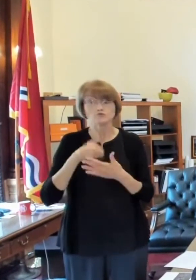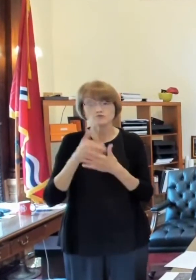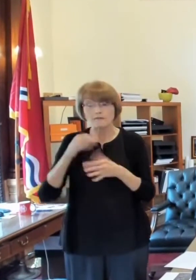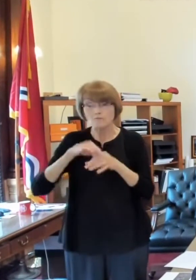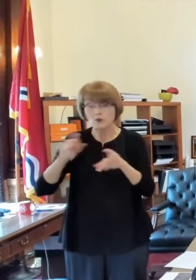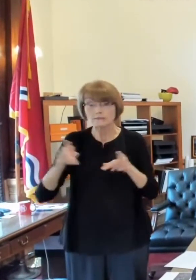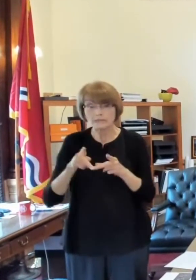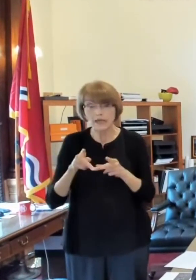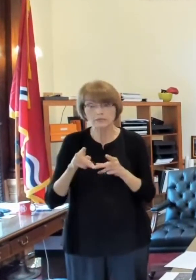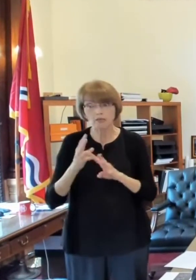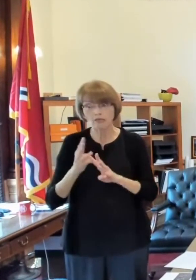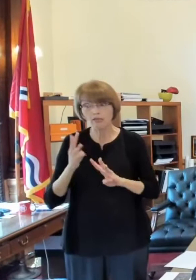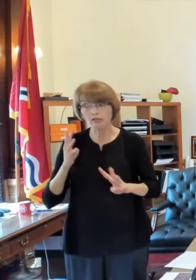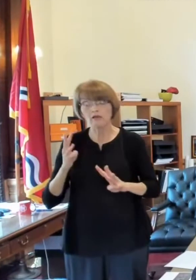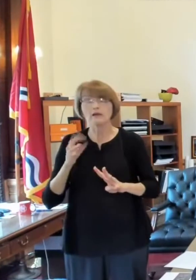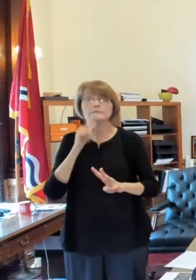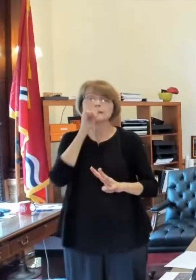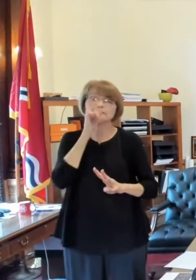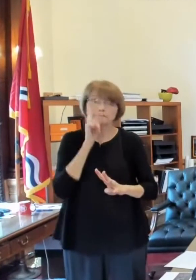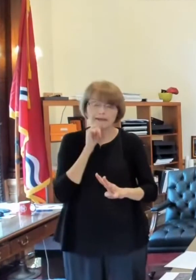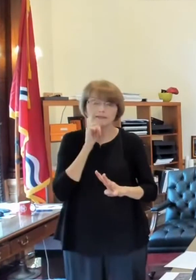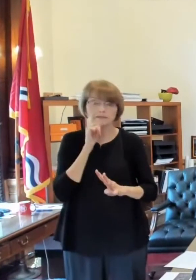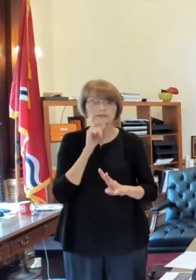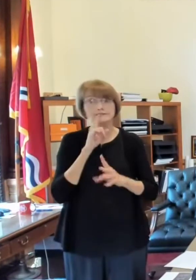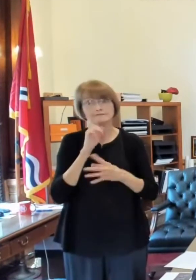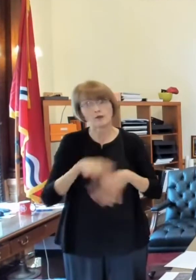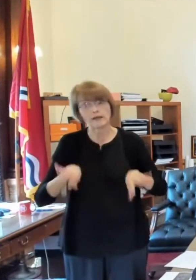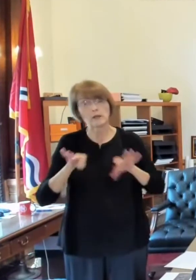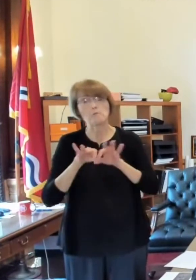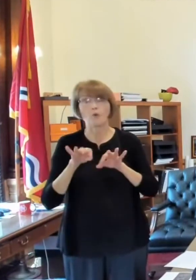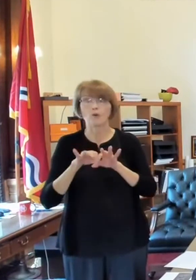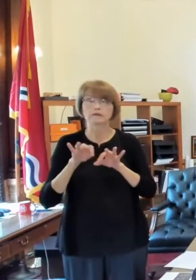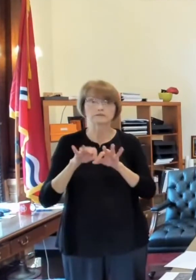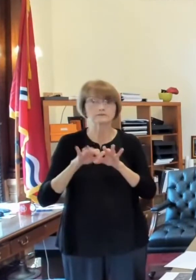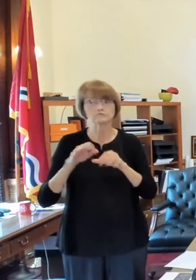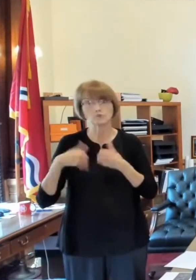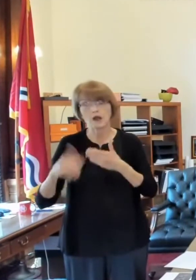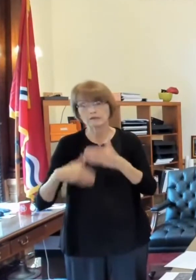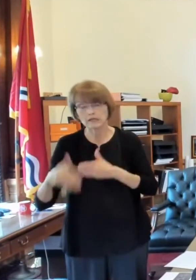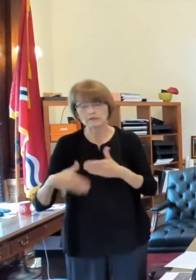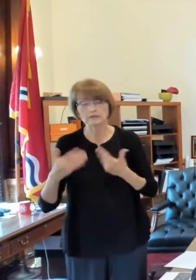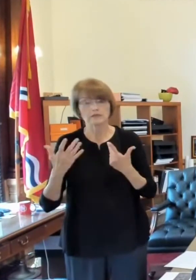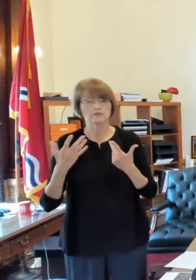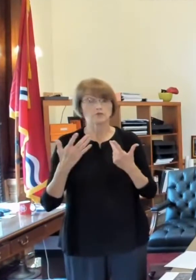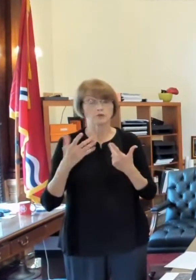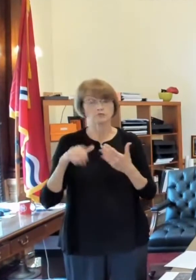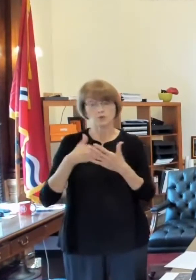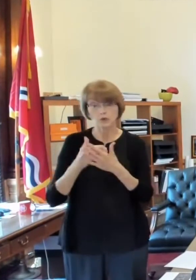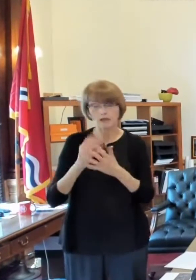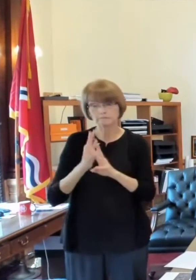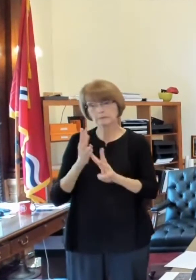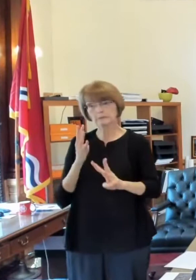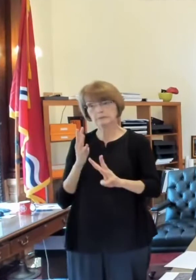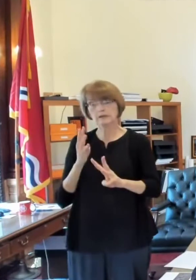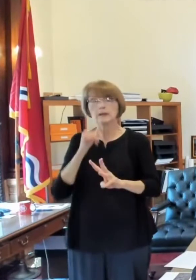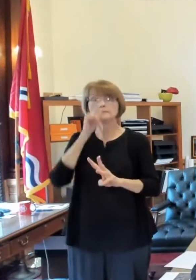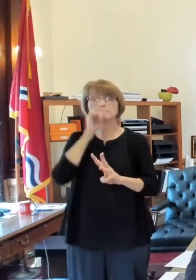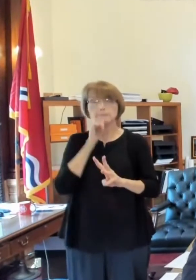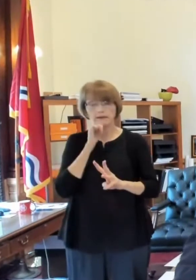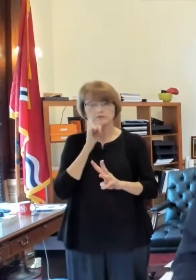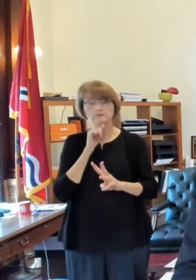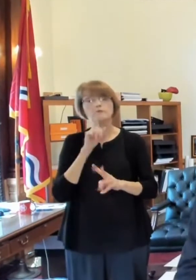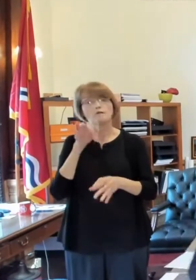all appreciate that it's very important, and obviously it's a civic process, so we're asking you to be patient and make sure your vote's counted.